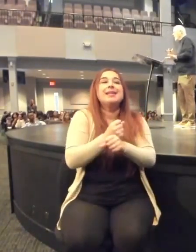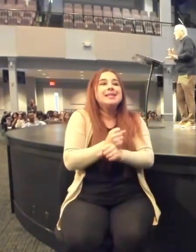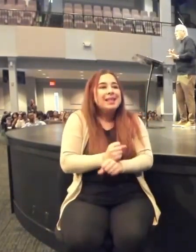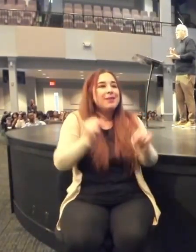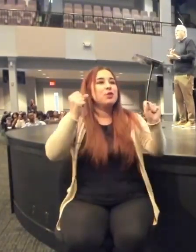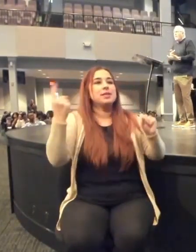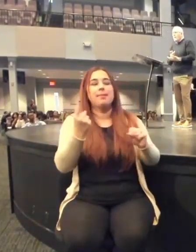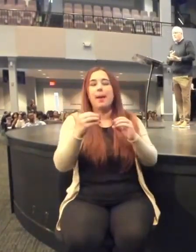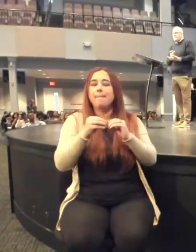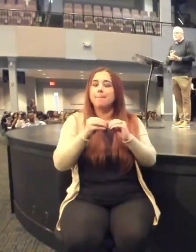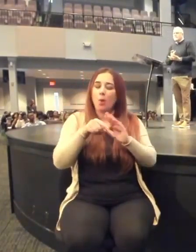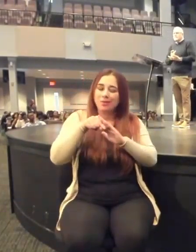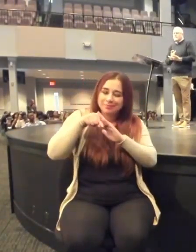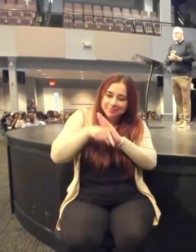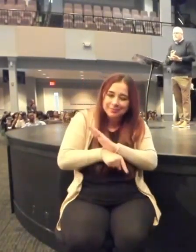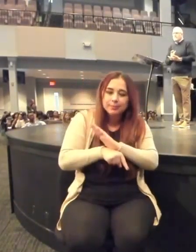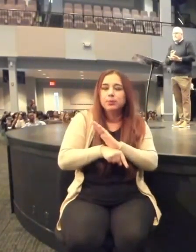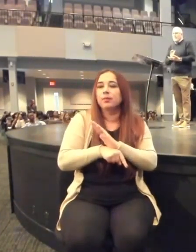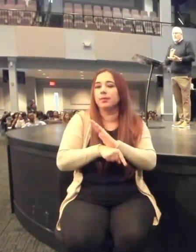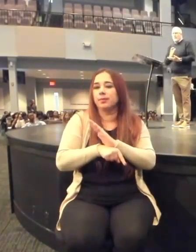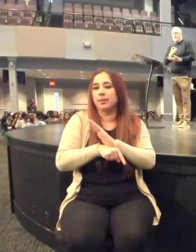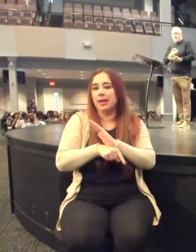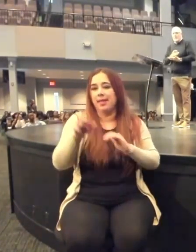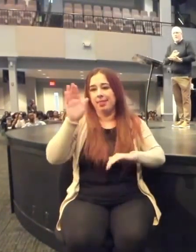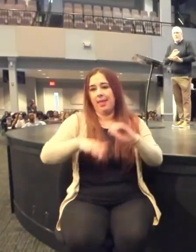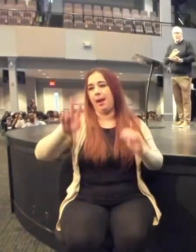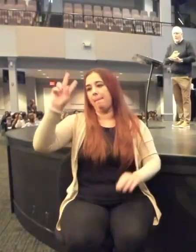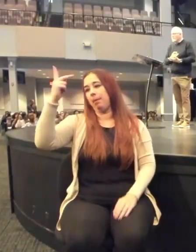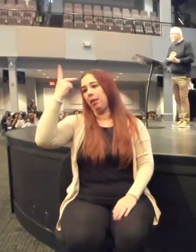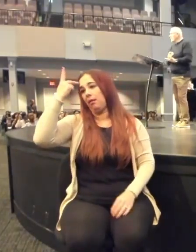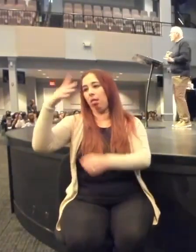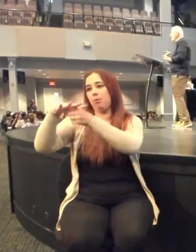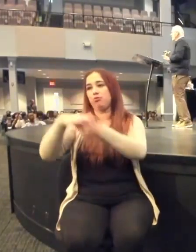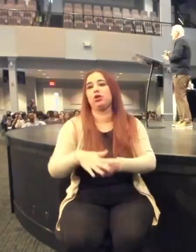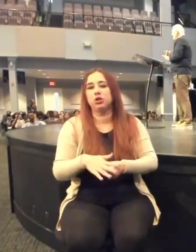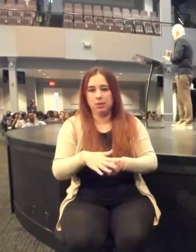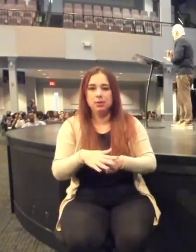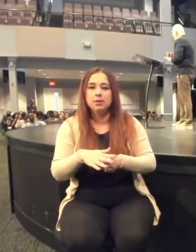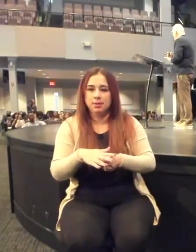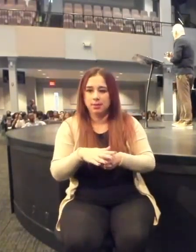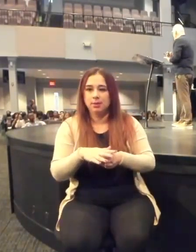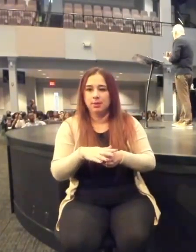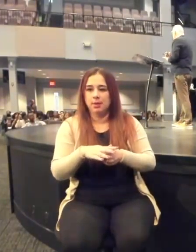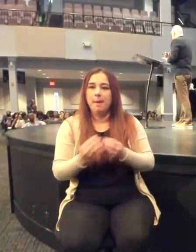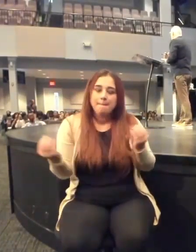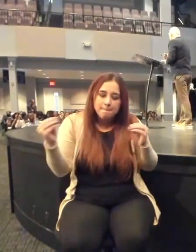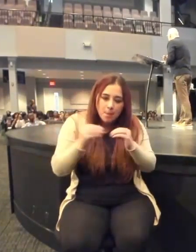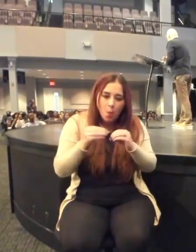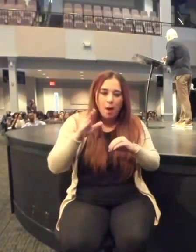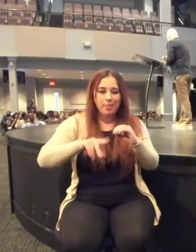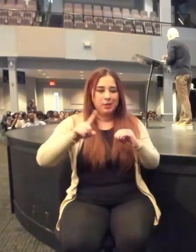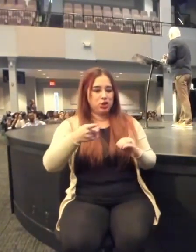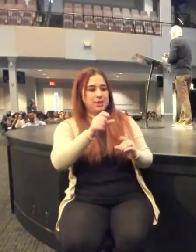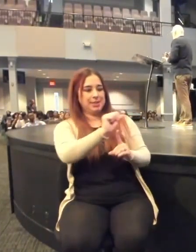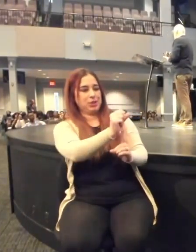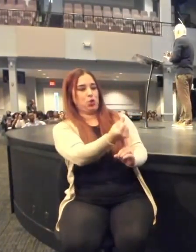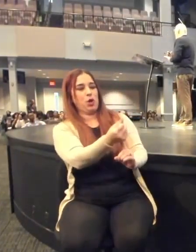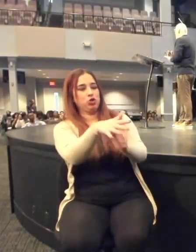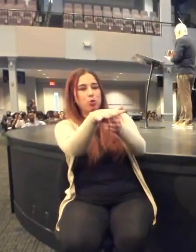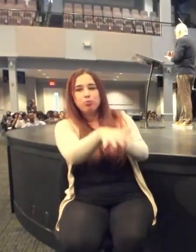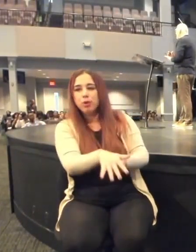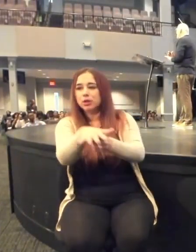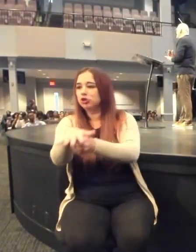something far deeper than political oppression. Far deeper than just circumstantial